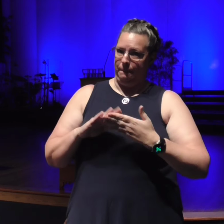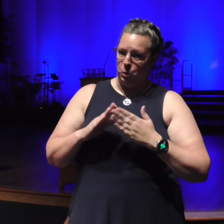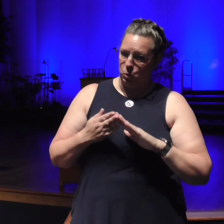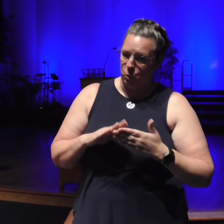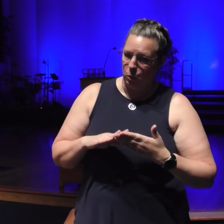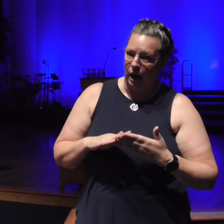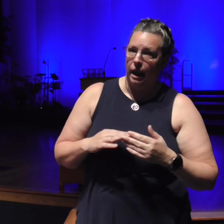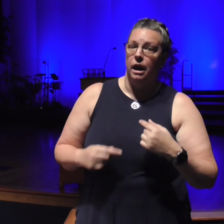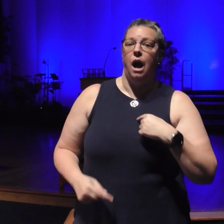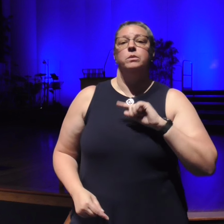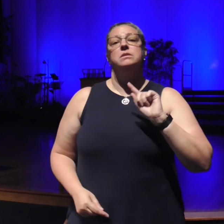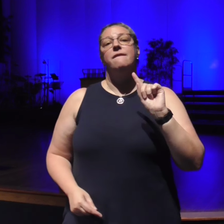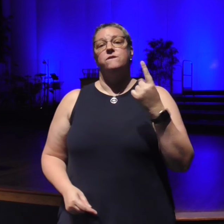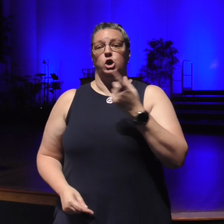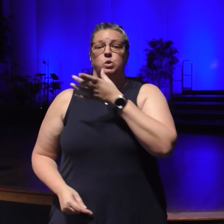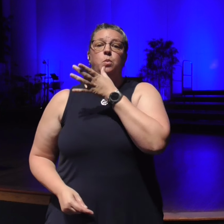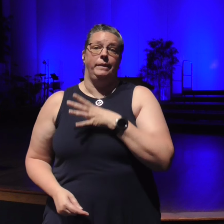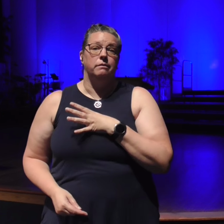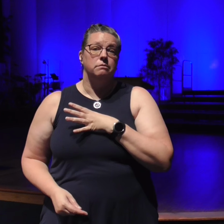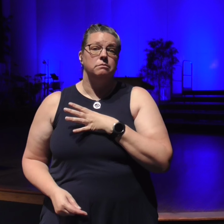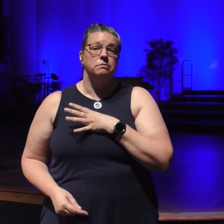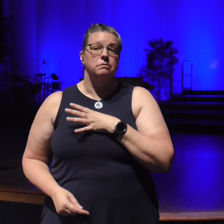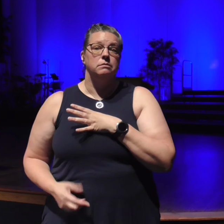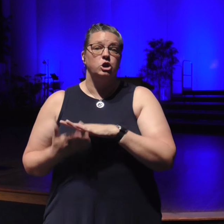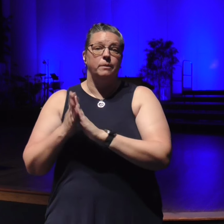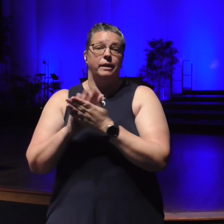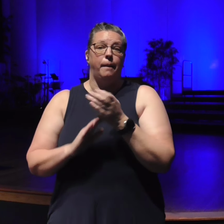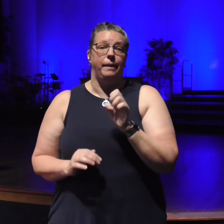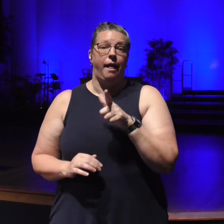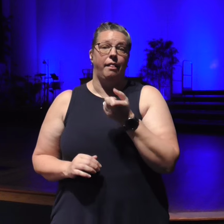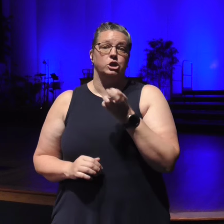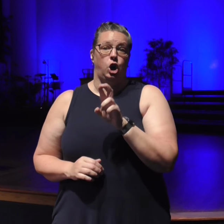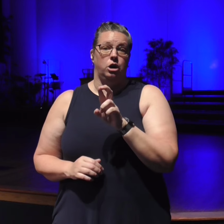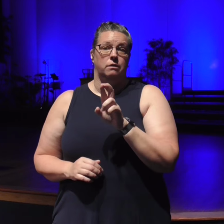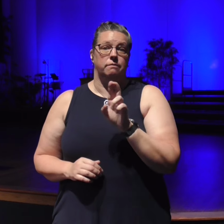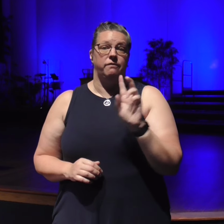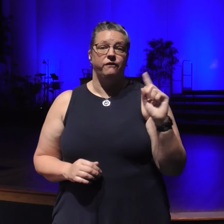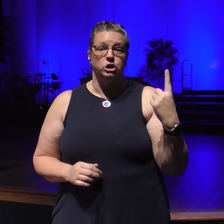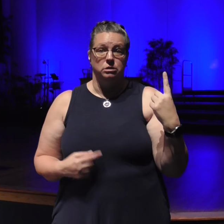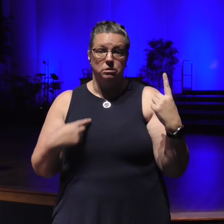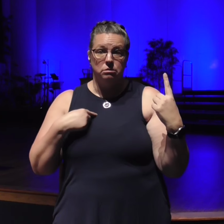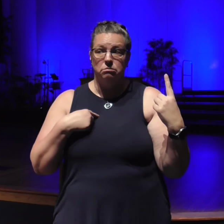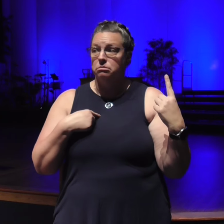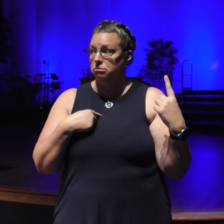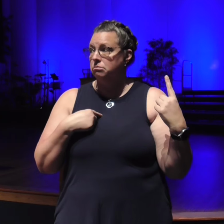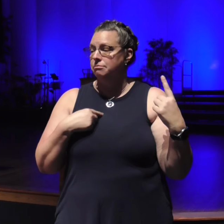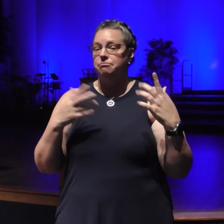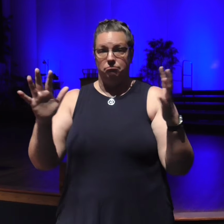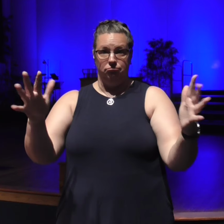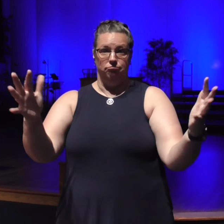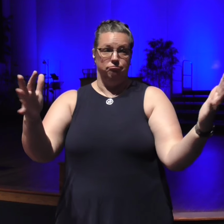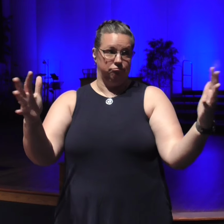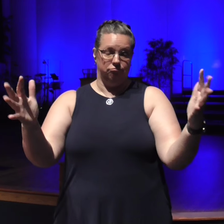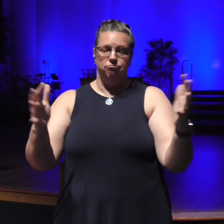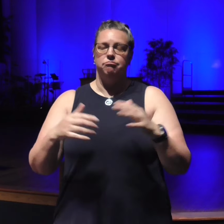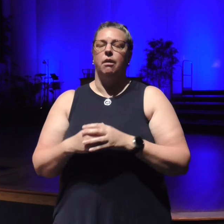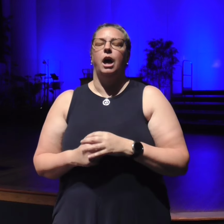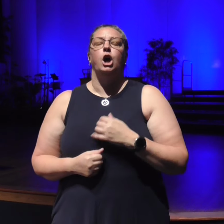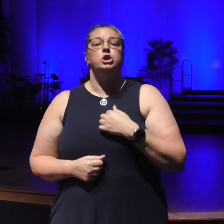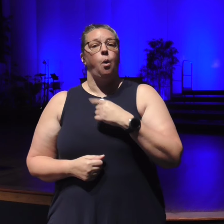first woman they had ever asked to be an elder. And so I have